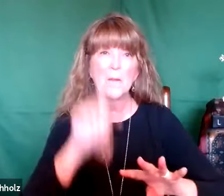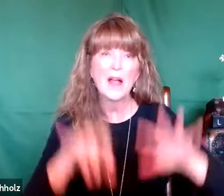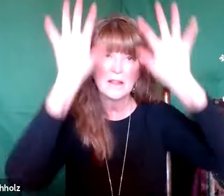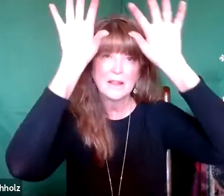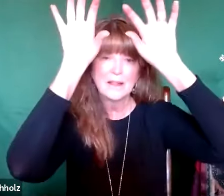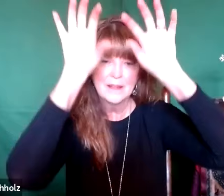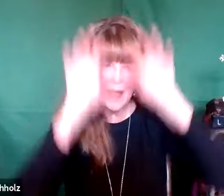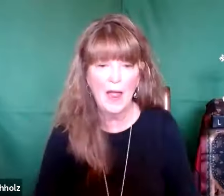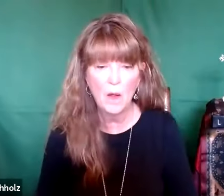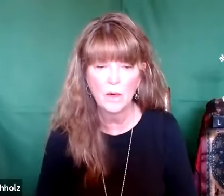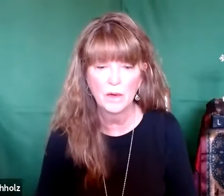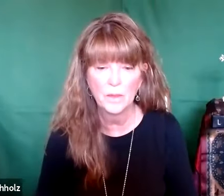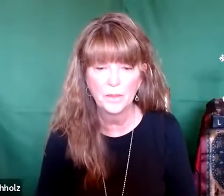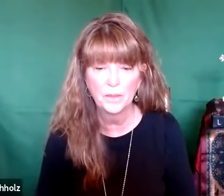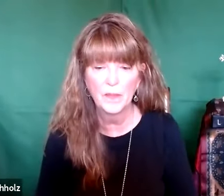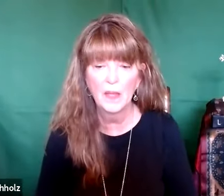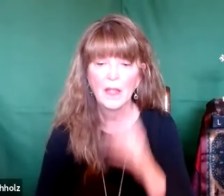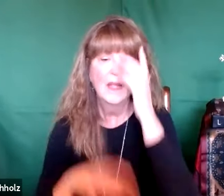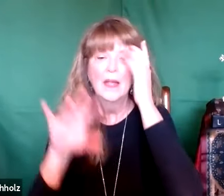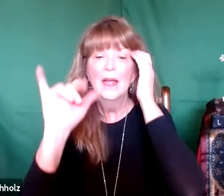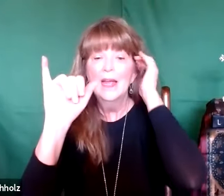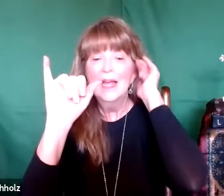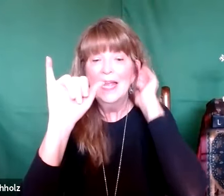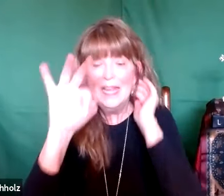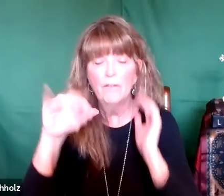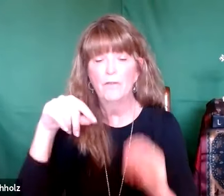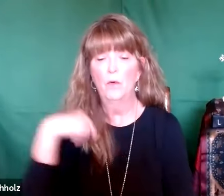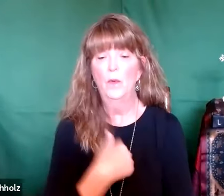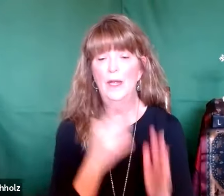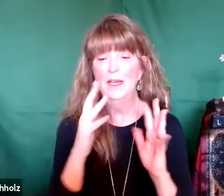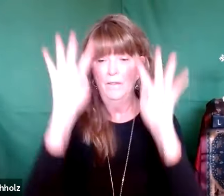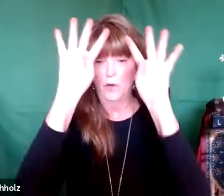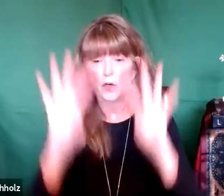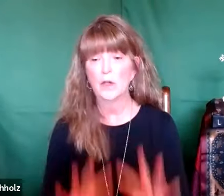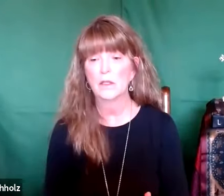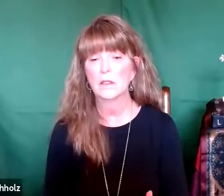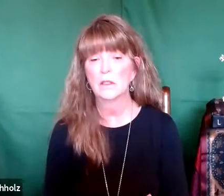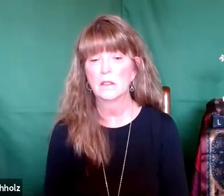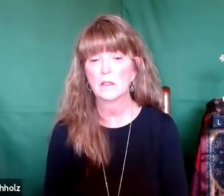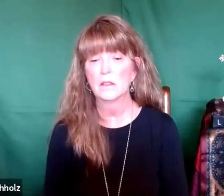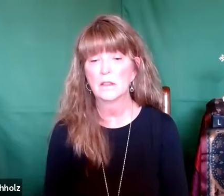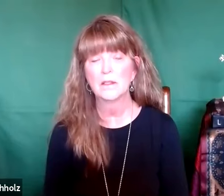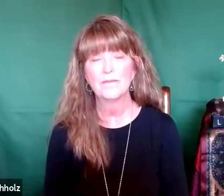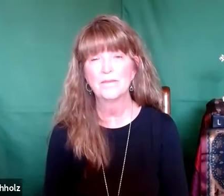growth. If we want to develop our relationship with God even more, we need to take these curtains down.